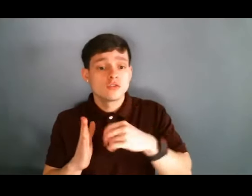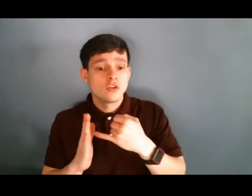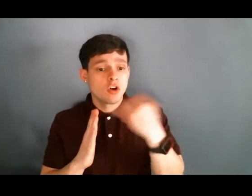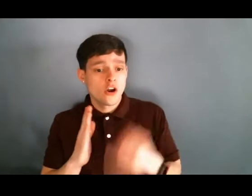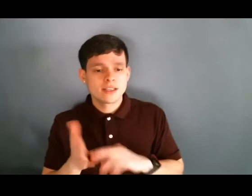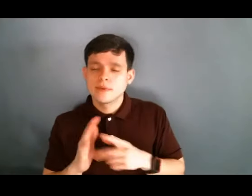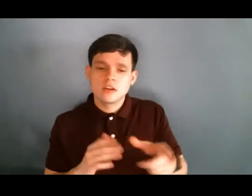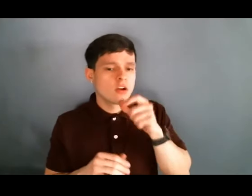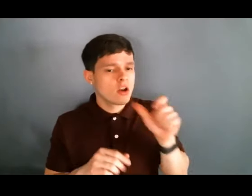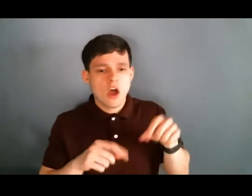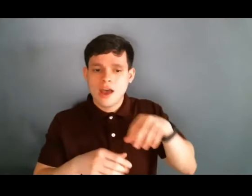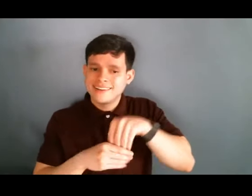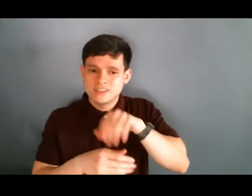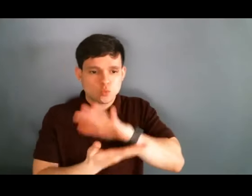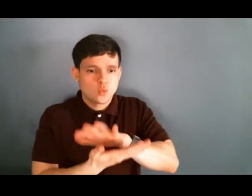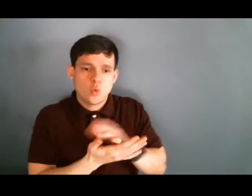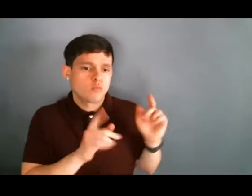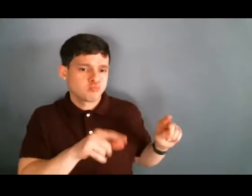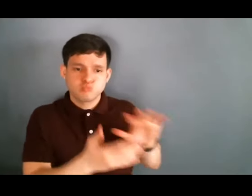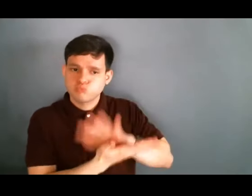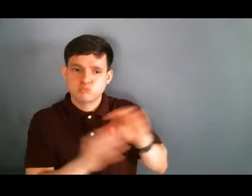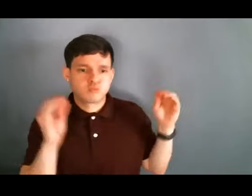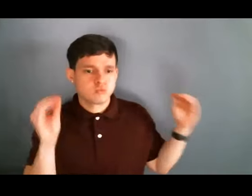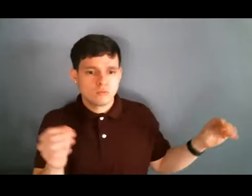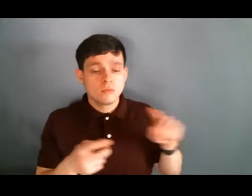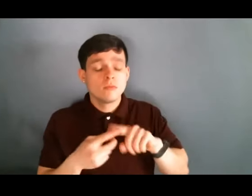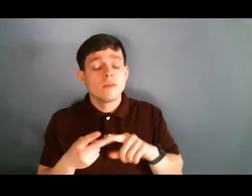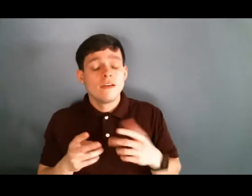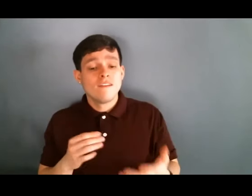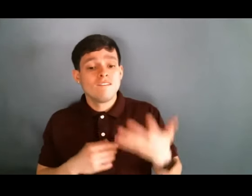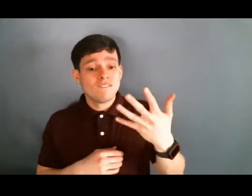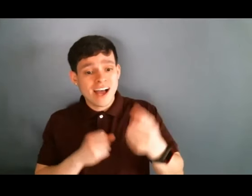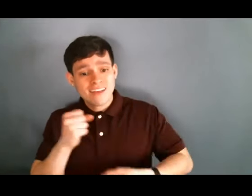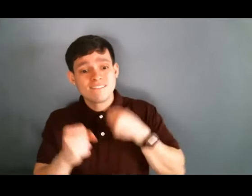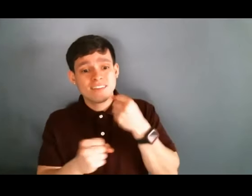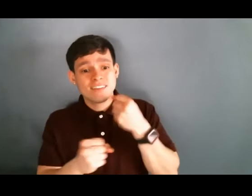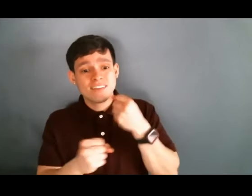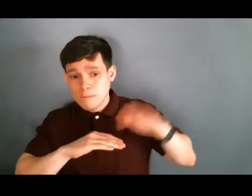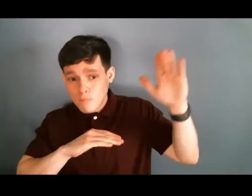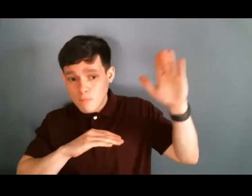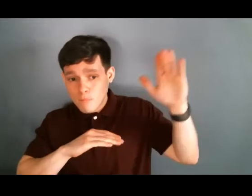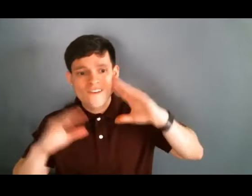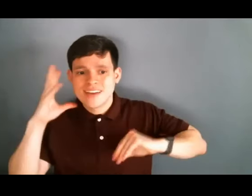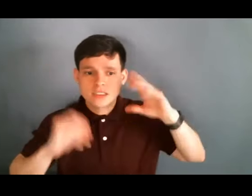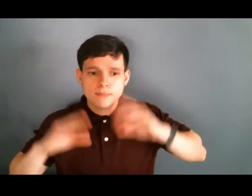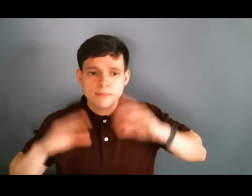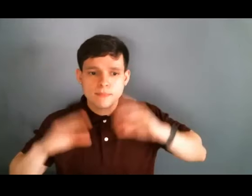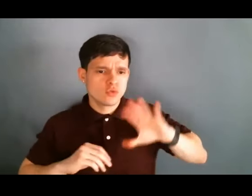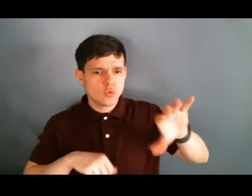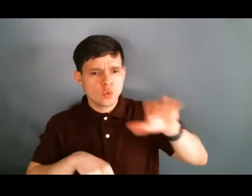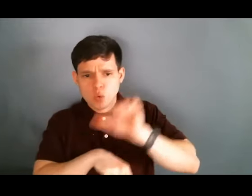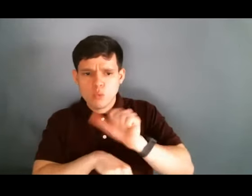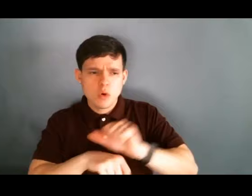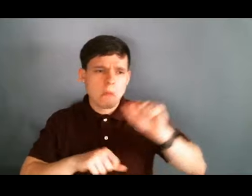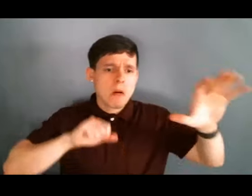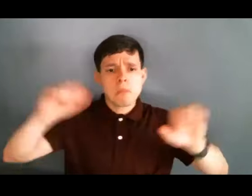school and someone who has a 5-year plus track record of experience of putting their work out there in